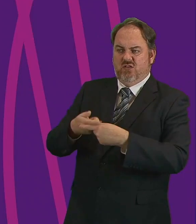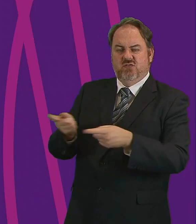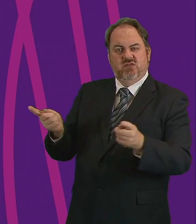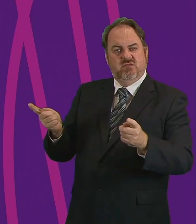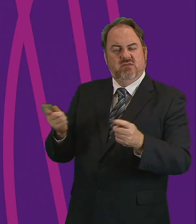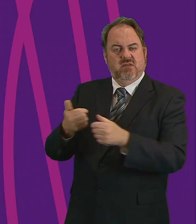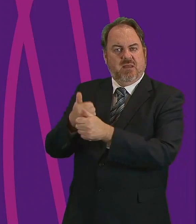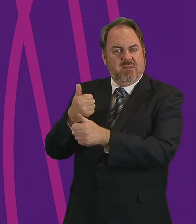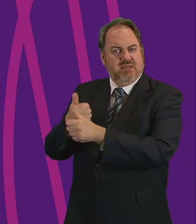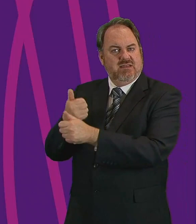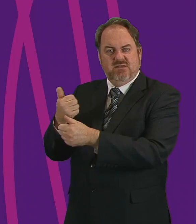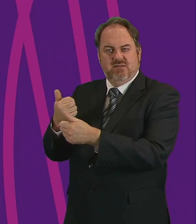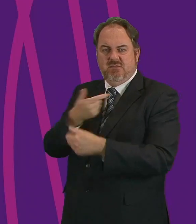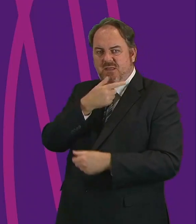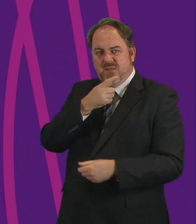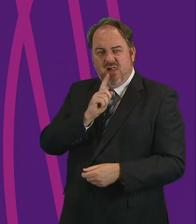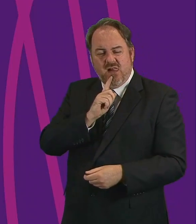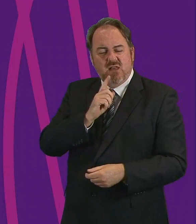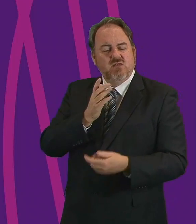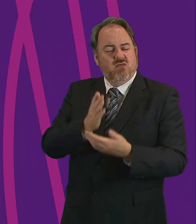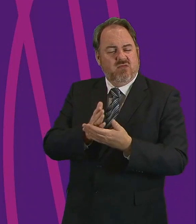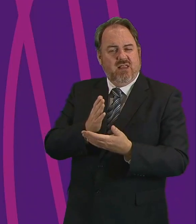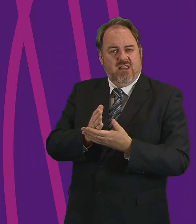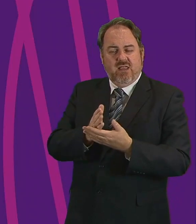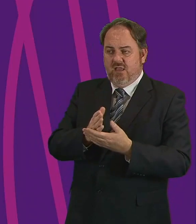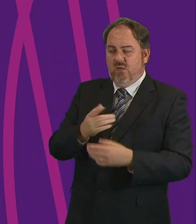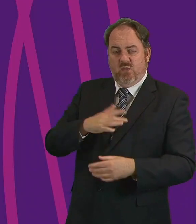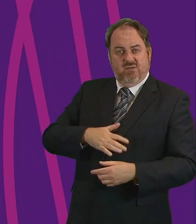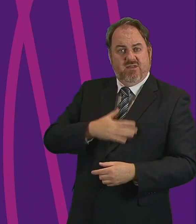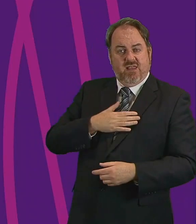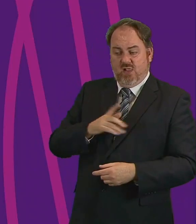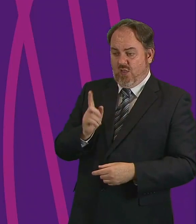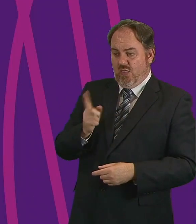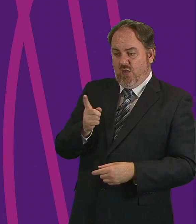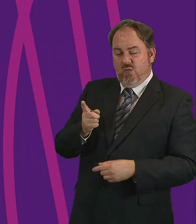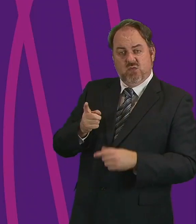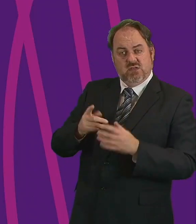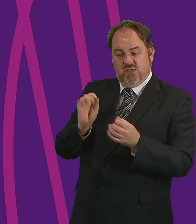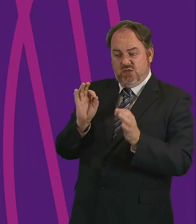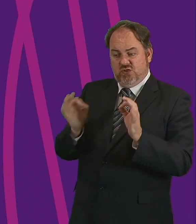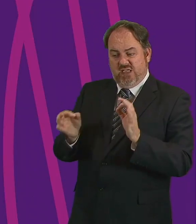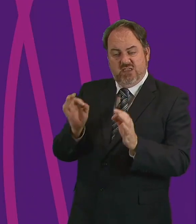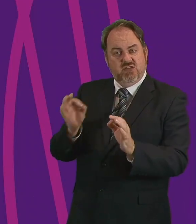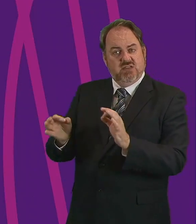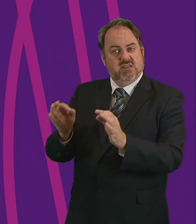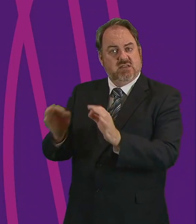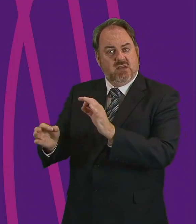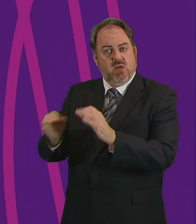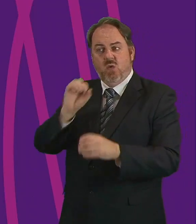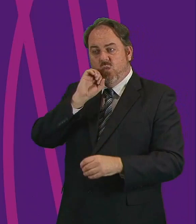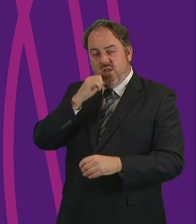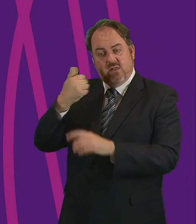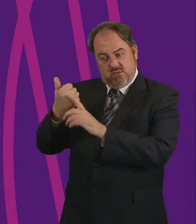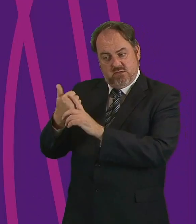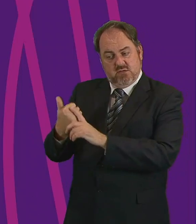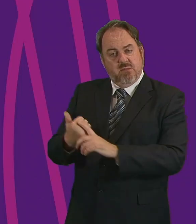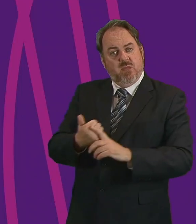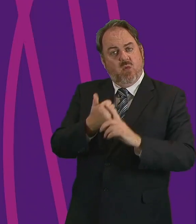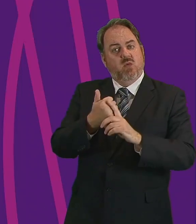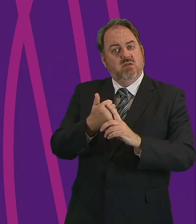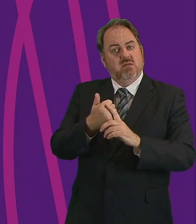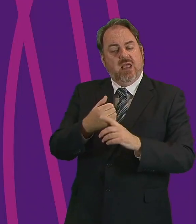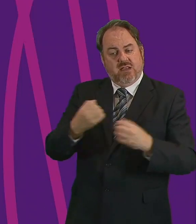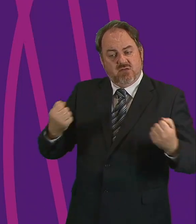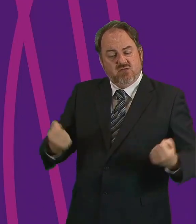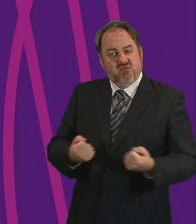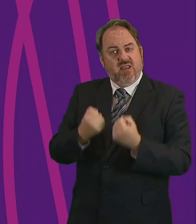short-term flexibilities, as we do not believe those changes would fundamentally undermine the strength and benefits of